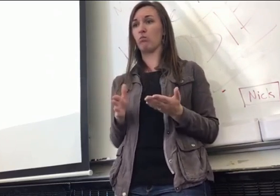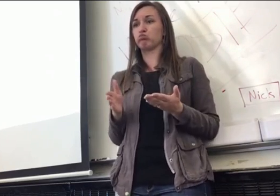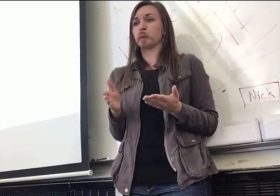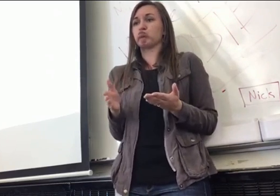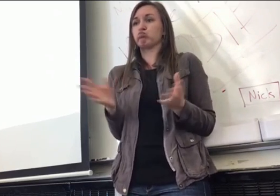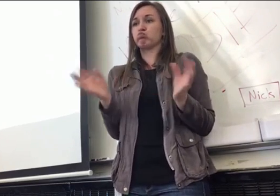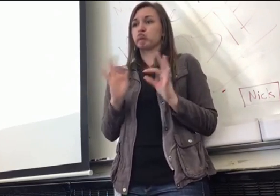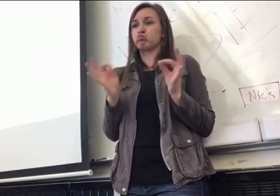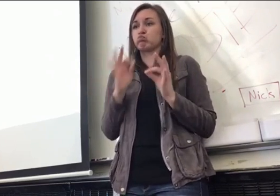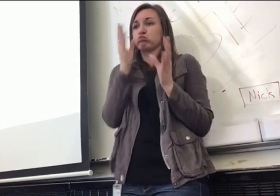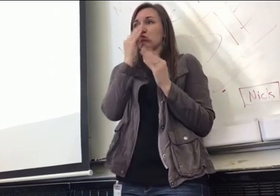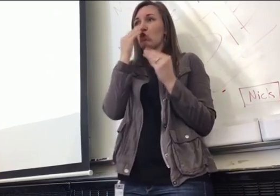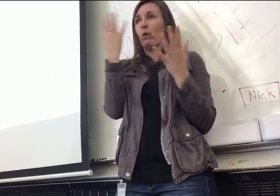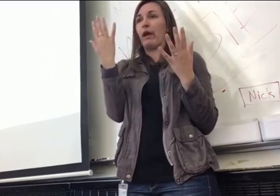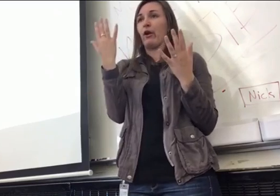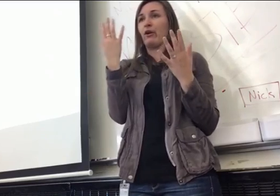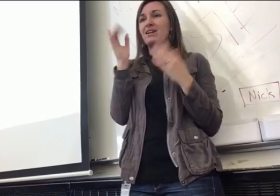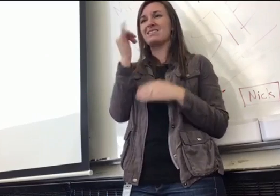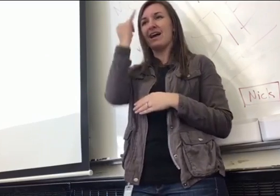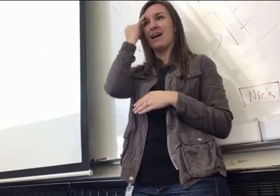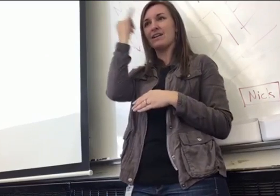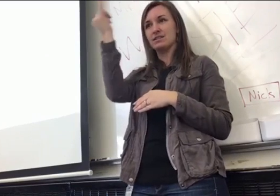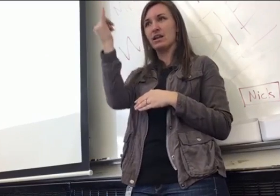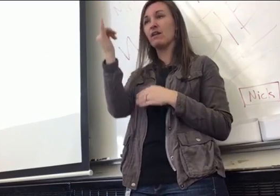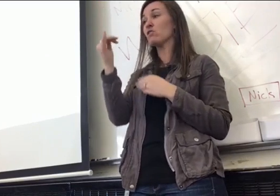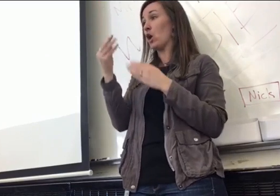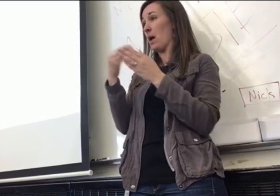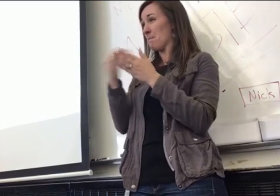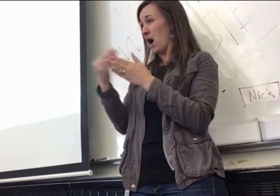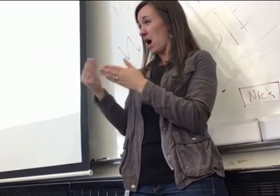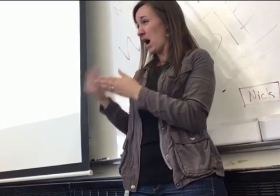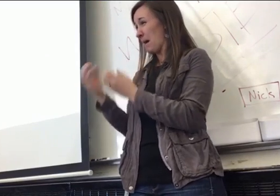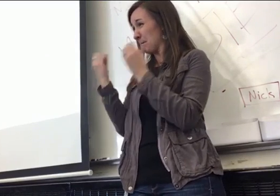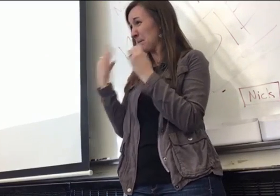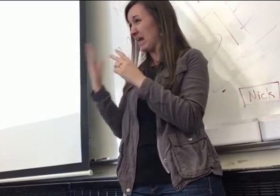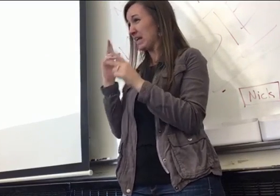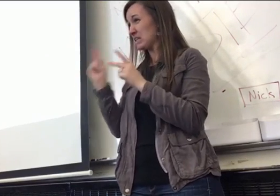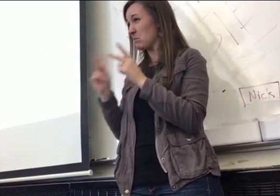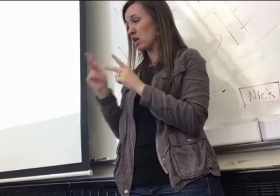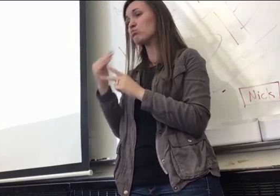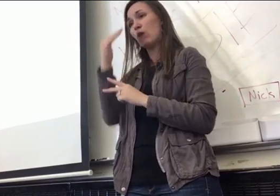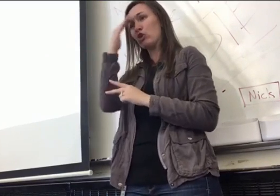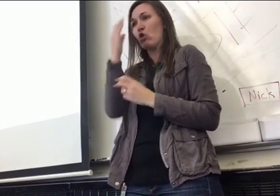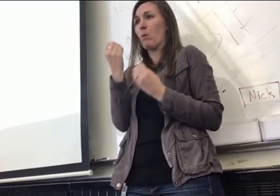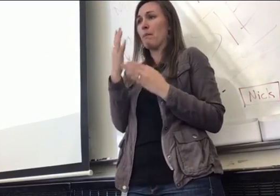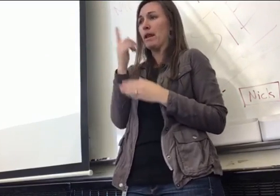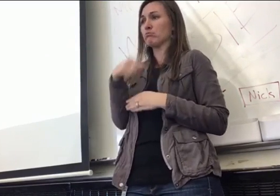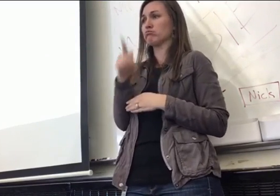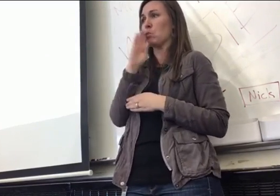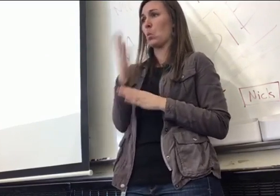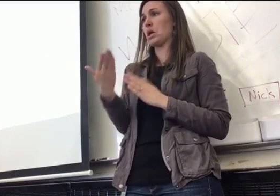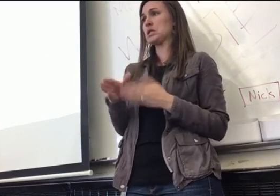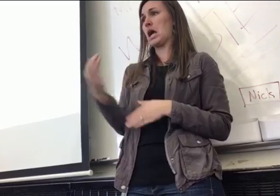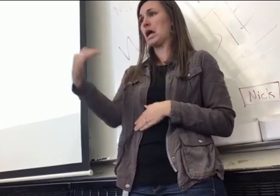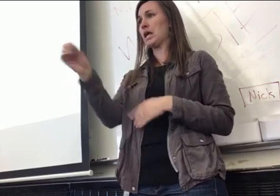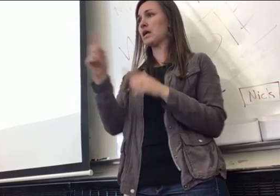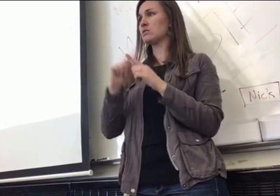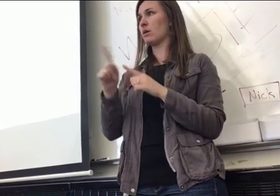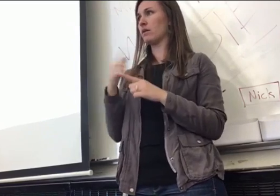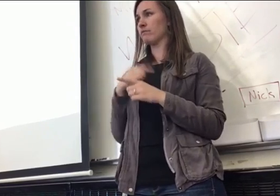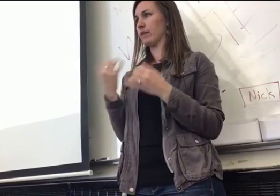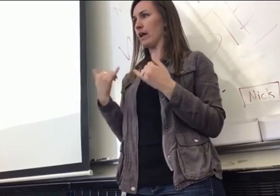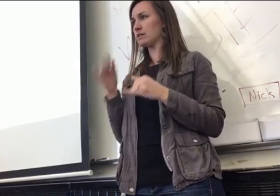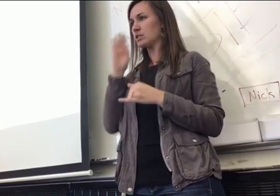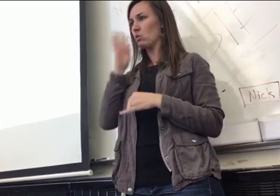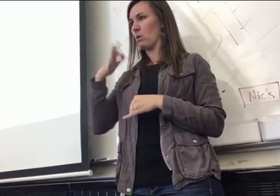you. It's kind of the idea of, let's buy as many as we can, knowing a bunch are going to die, because then we'll still at least have some to